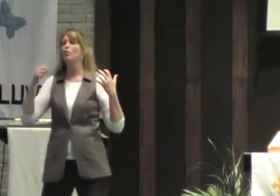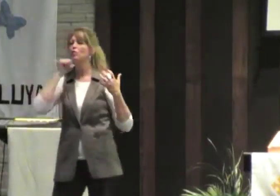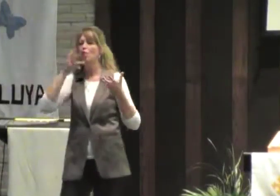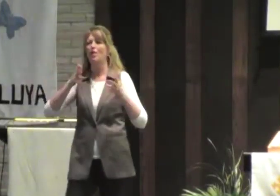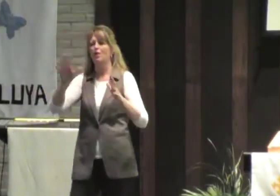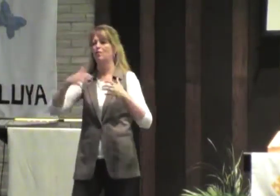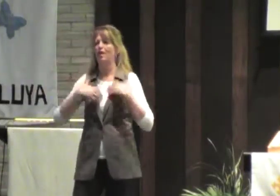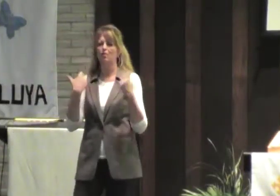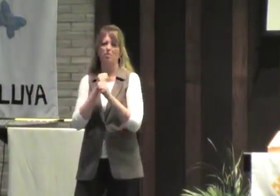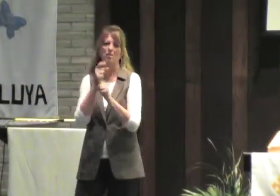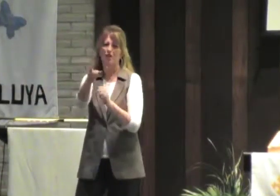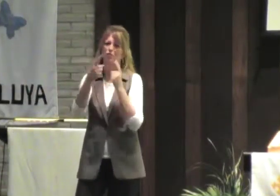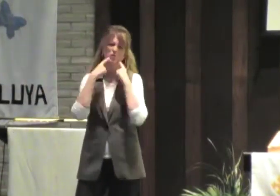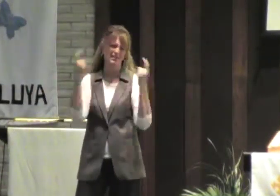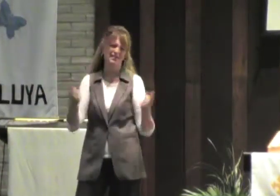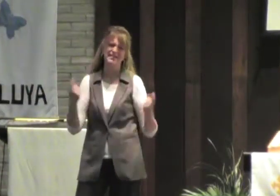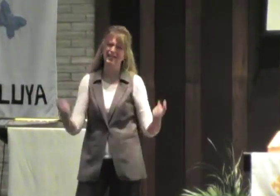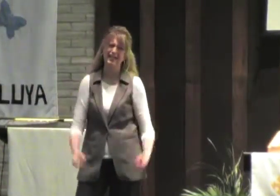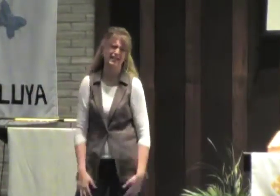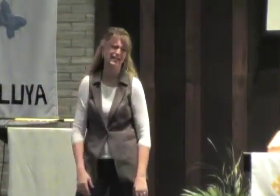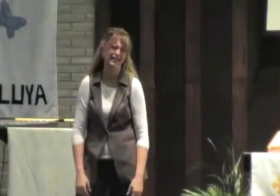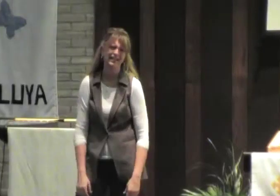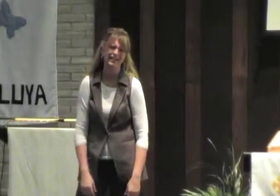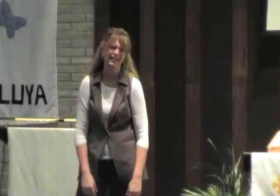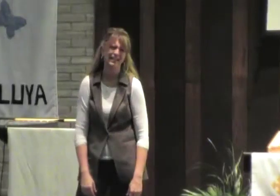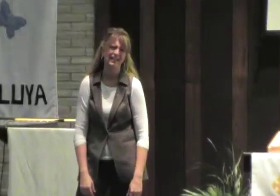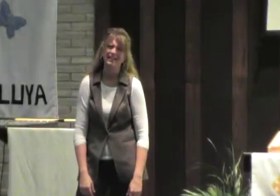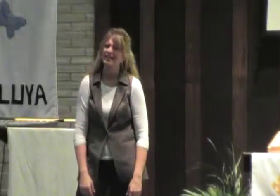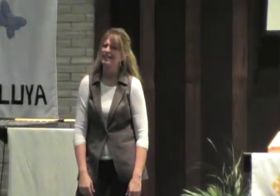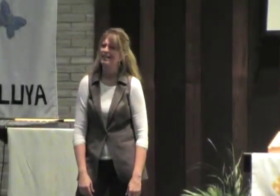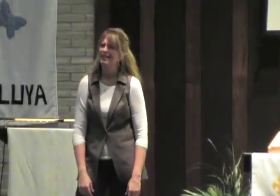In your anger, do not sin.